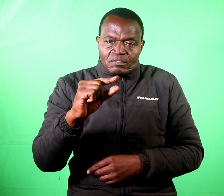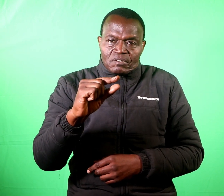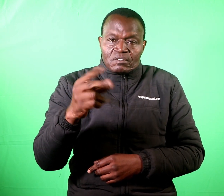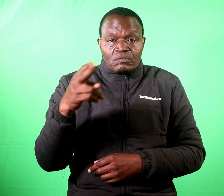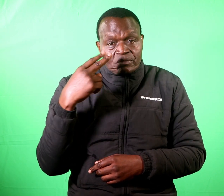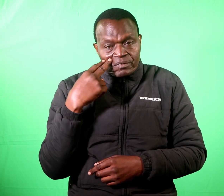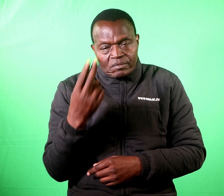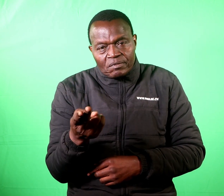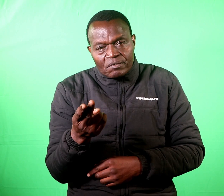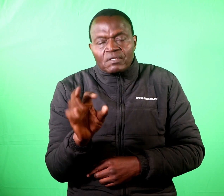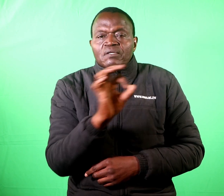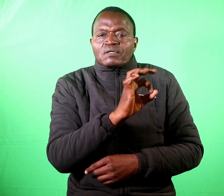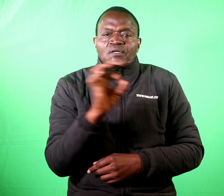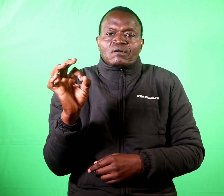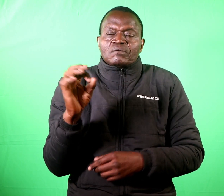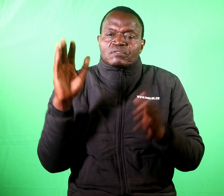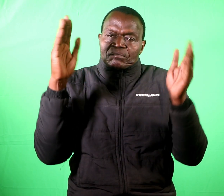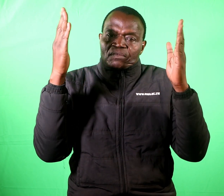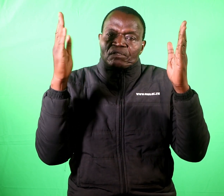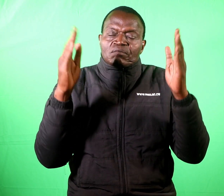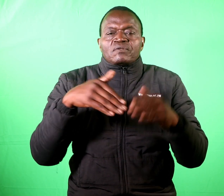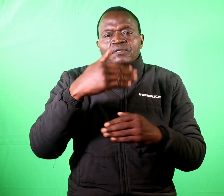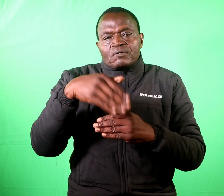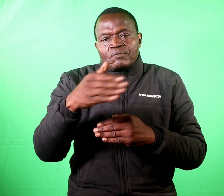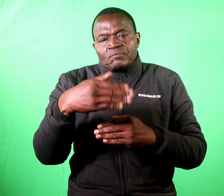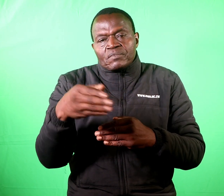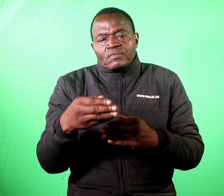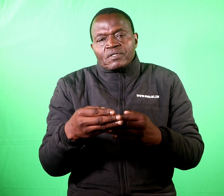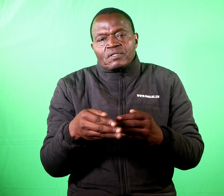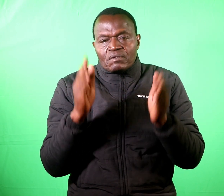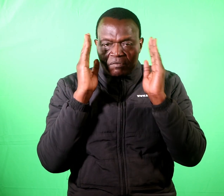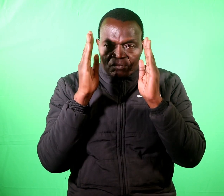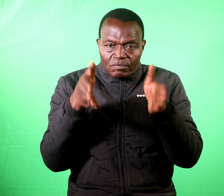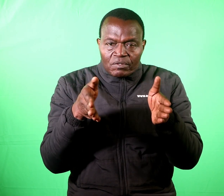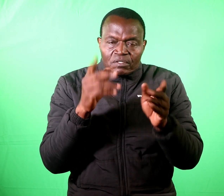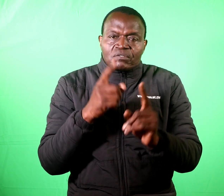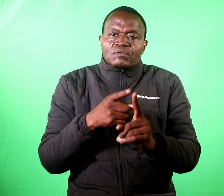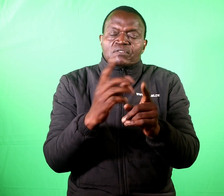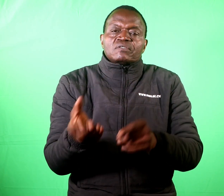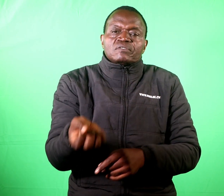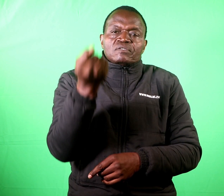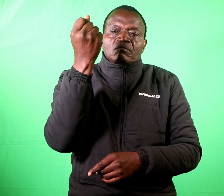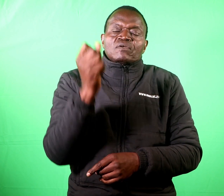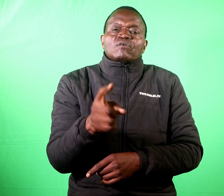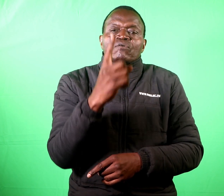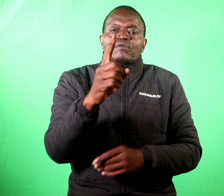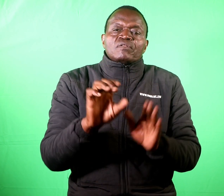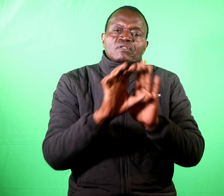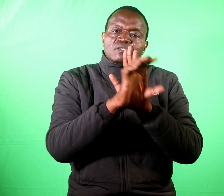noting, and government is commended for the continued commitment towards achieving one of the country's goals